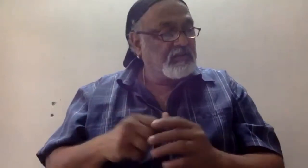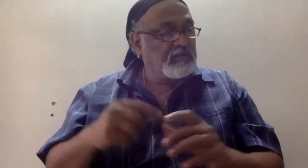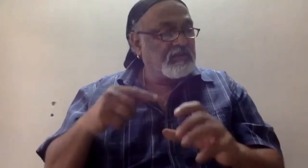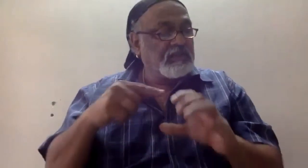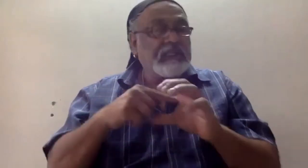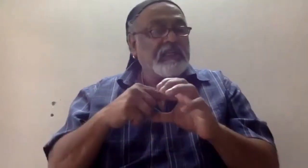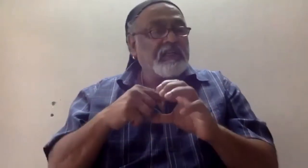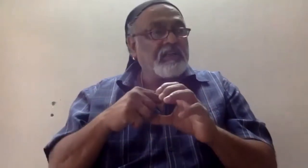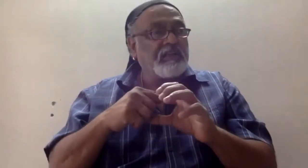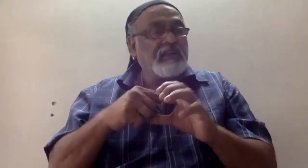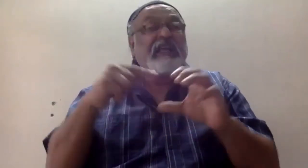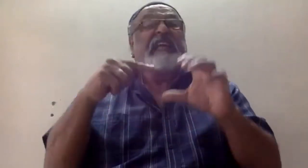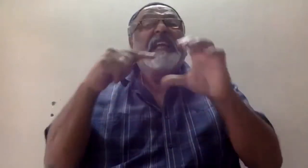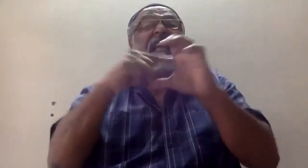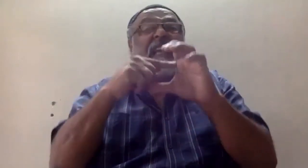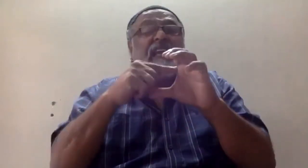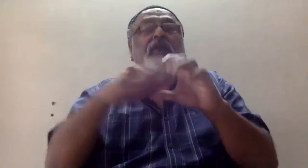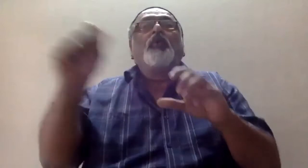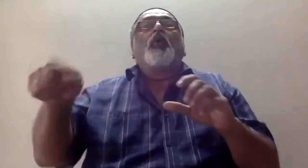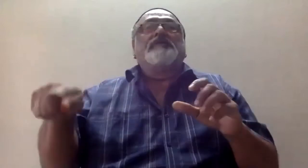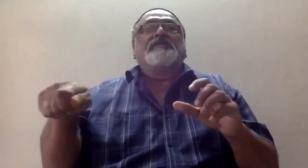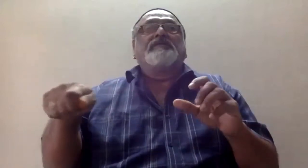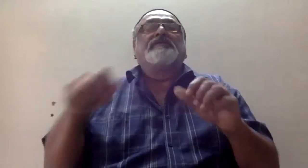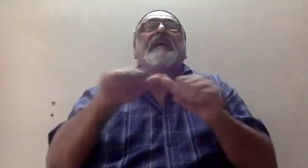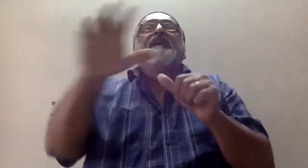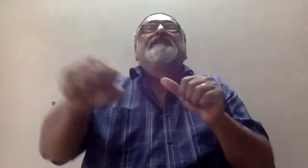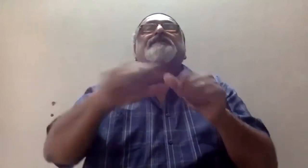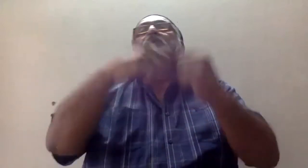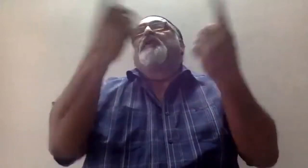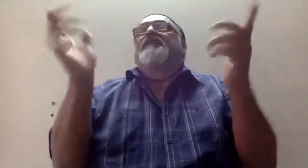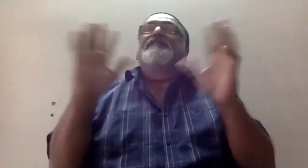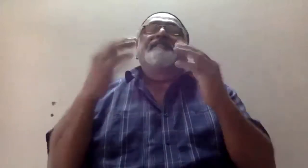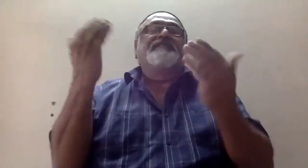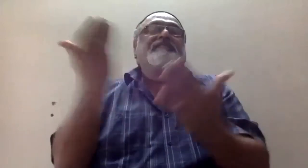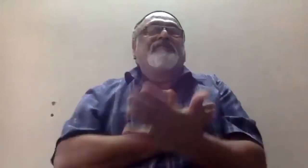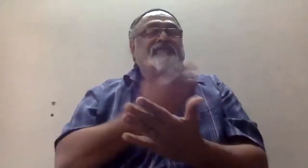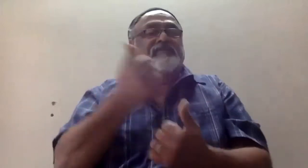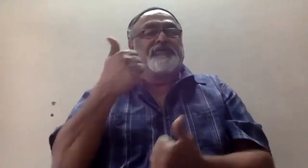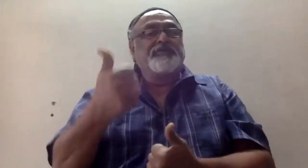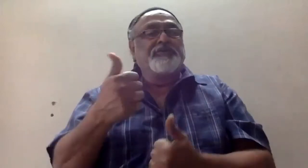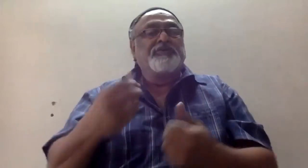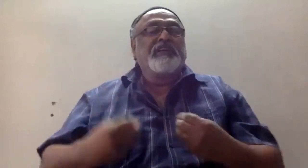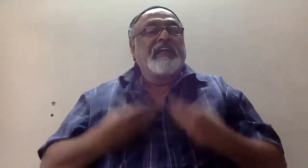be accessible to many of us, especially the blind people. But when I saw the